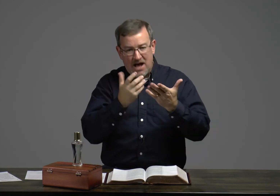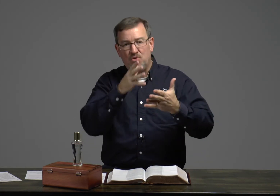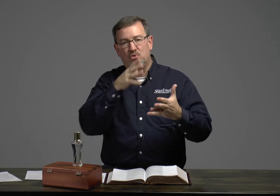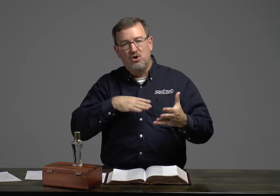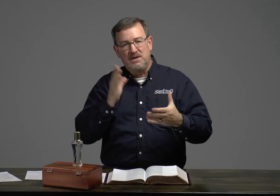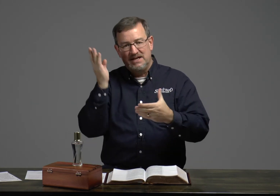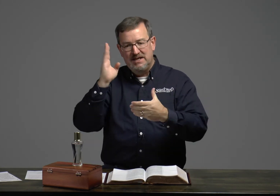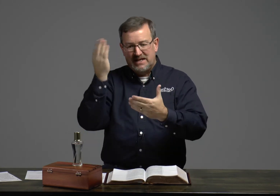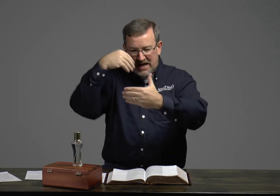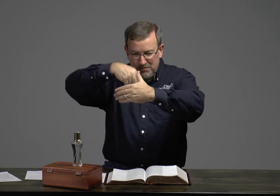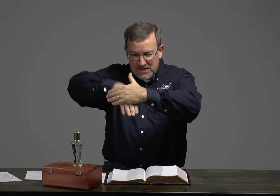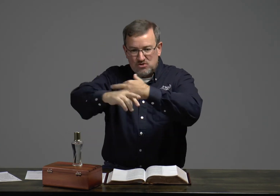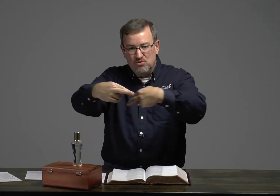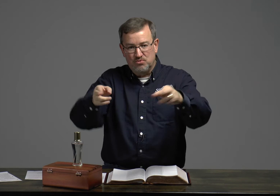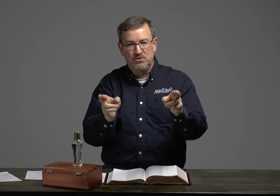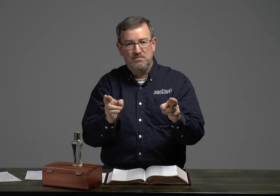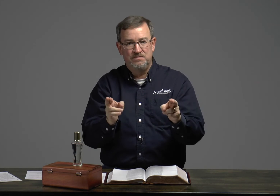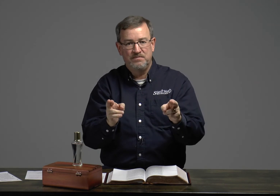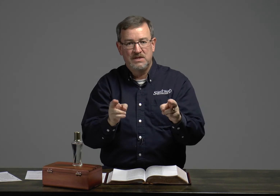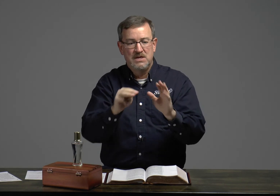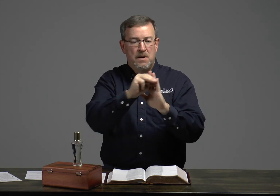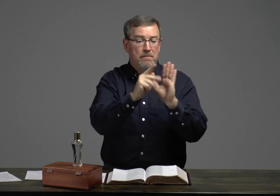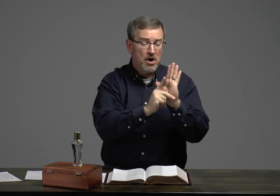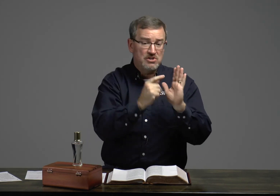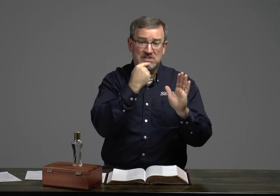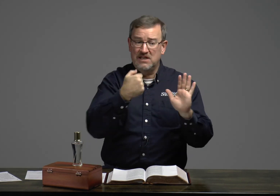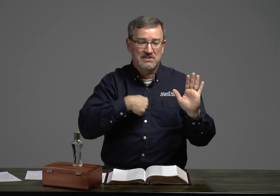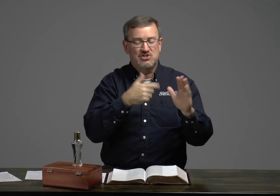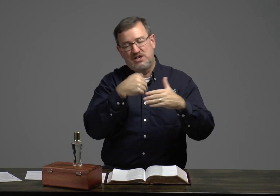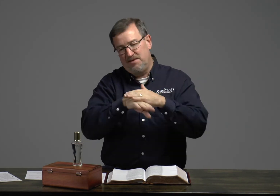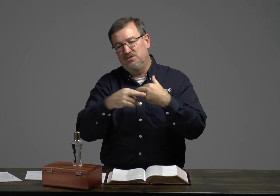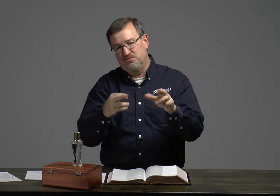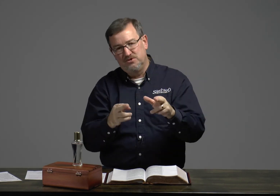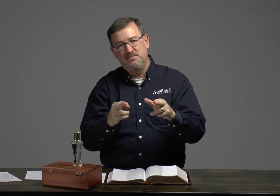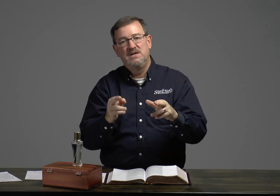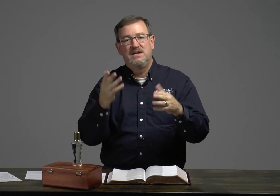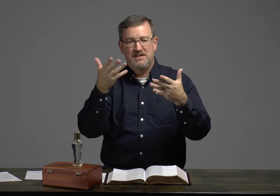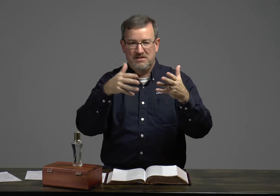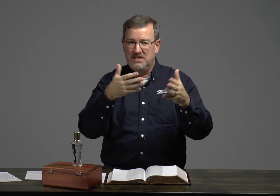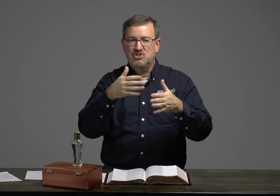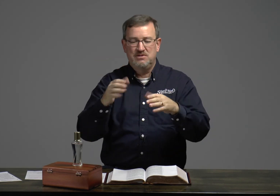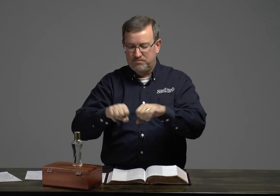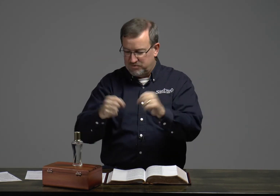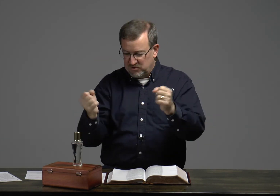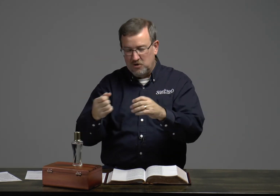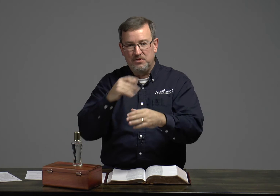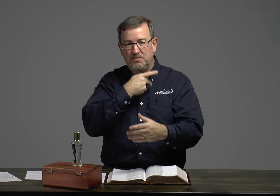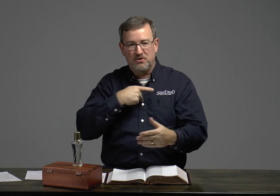the woman came into the room. Mark just tells us she came in the room and she broke open the